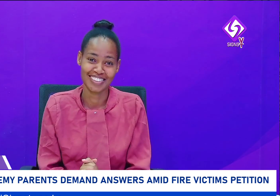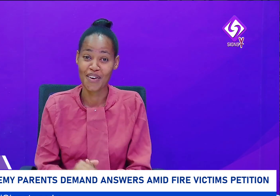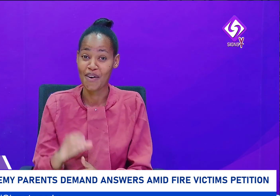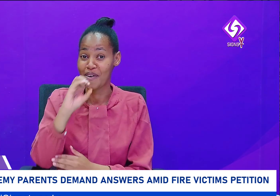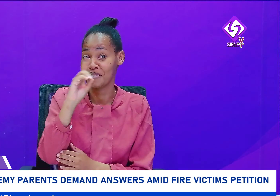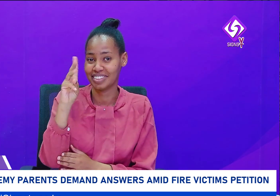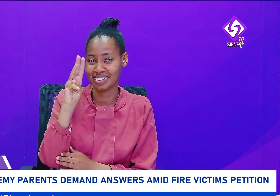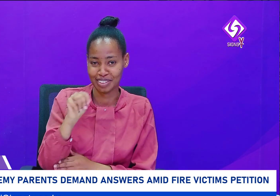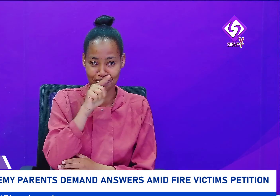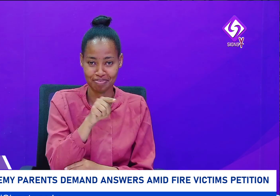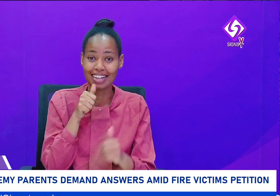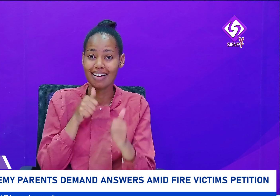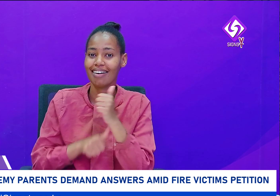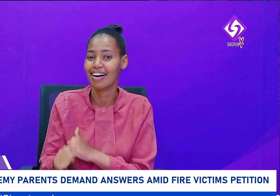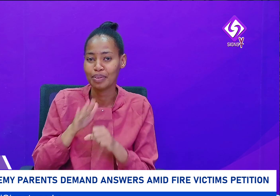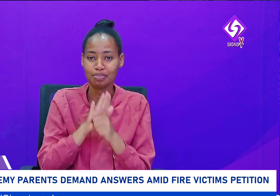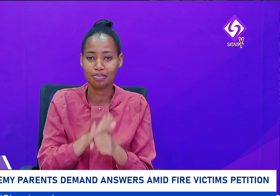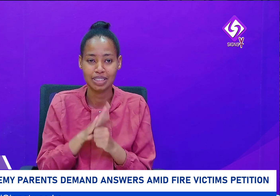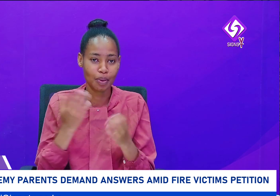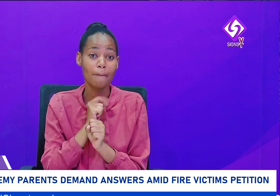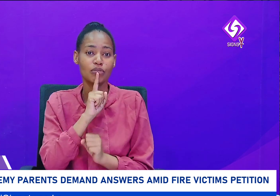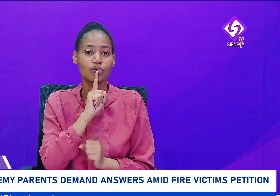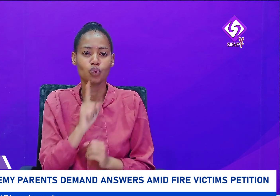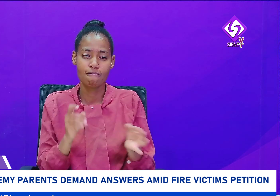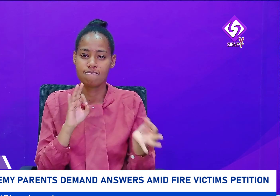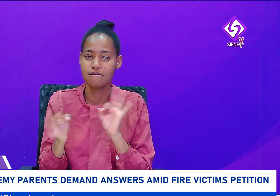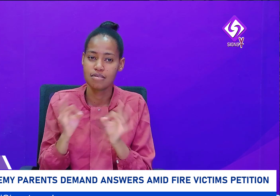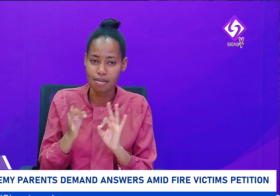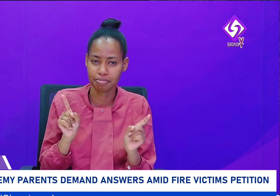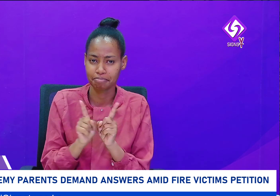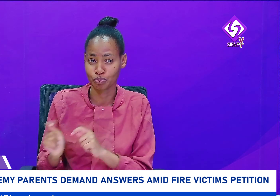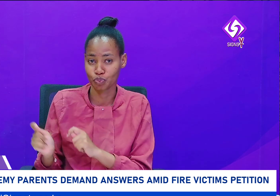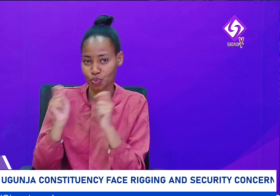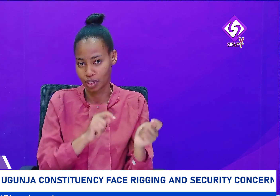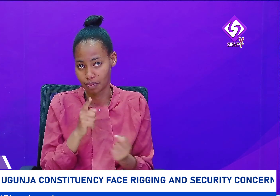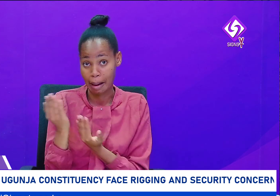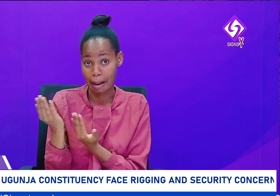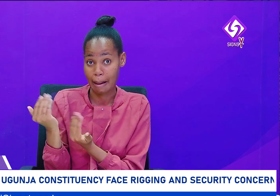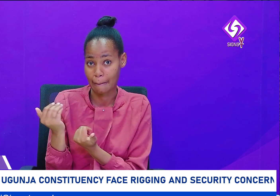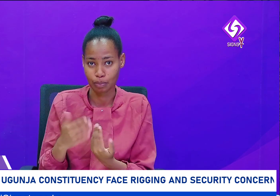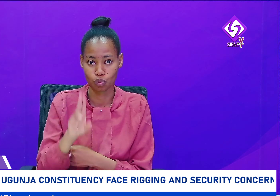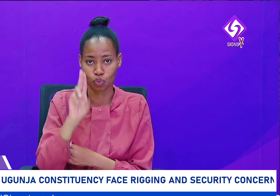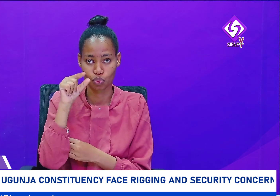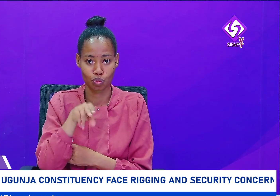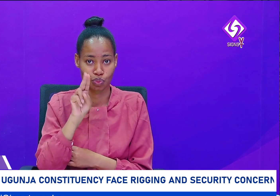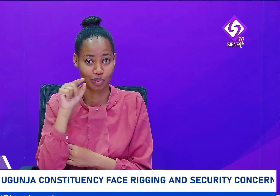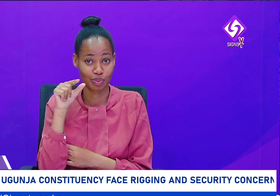Moving on to the other news, the Orange Democratic Movement is under pressure to ensure fairness